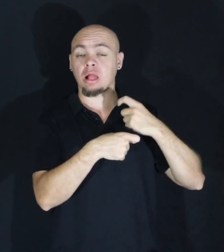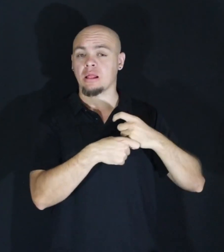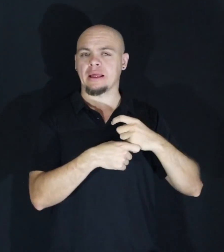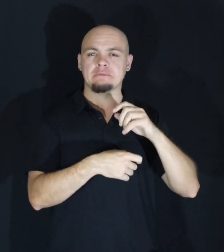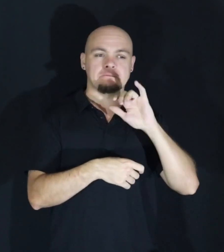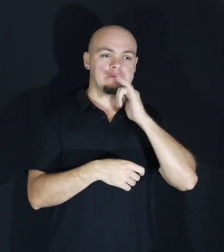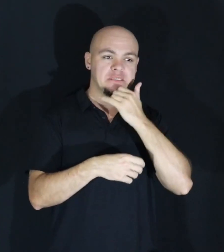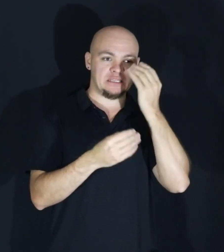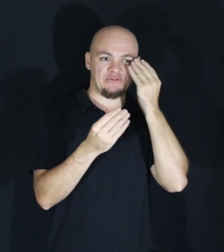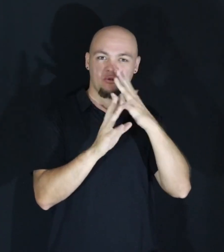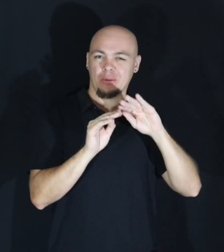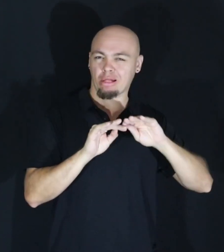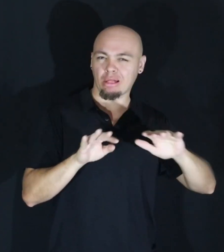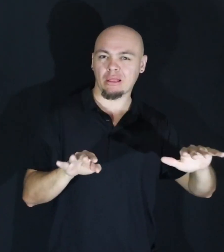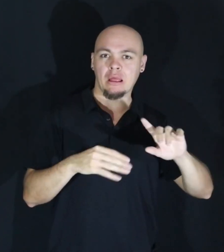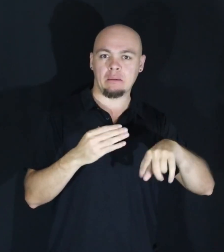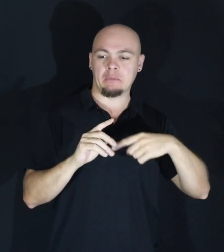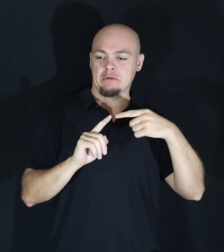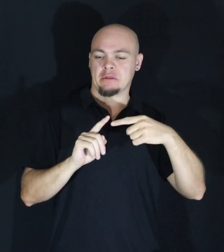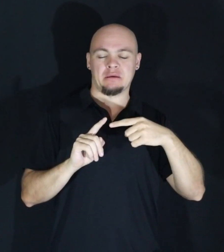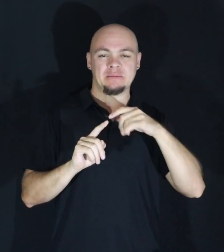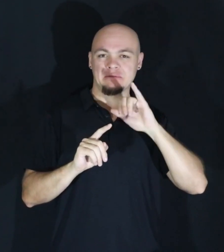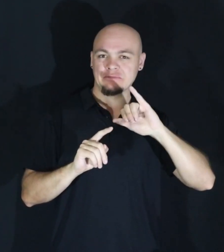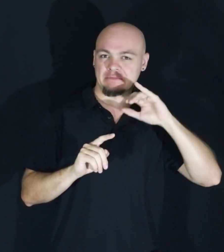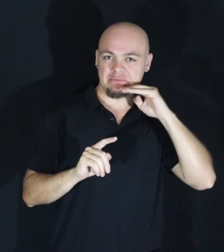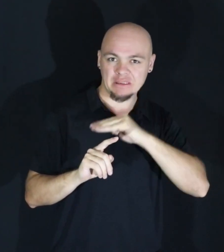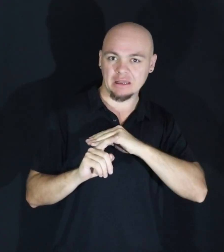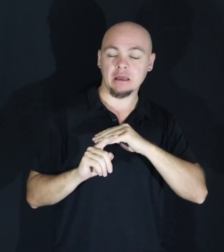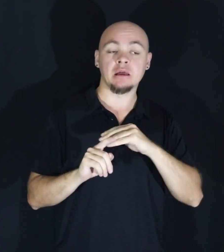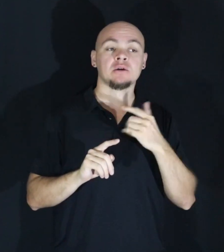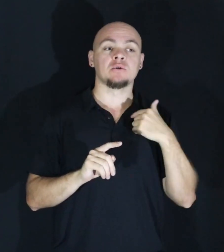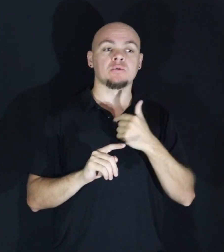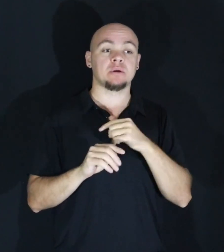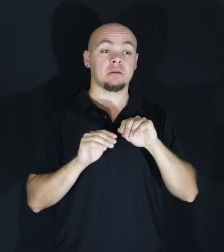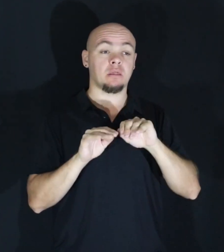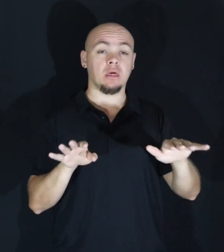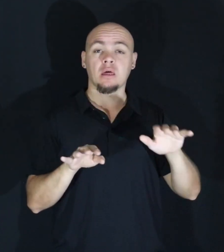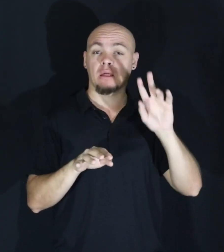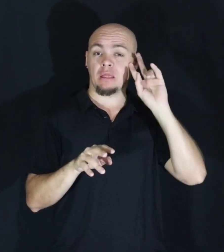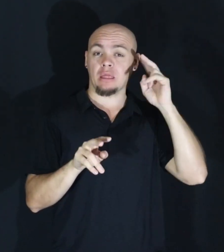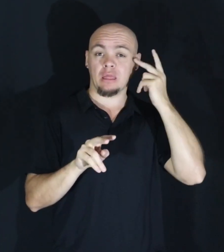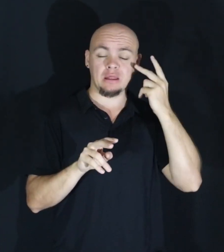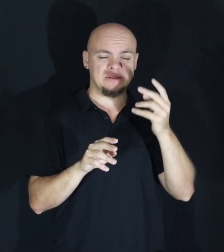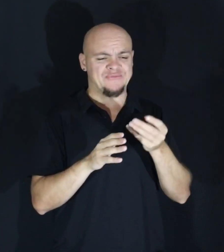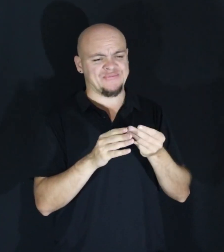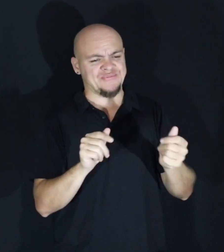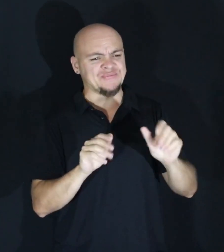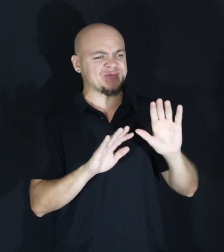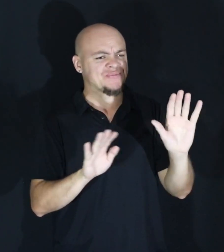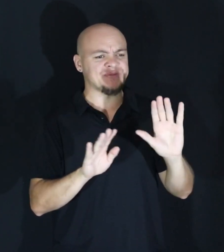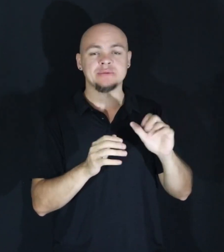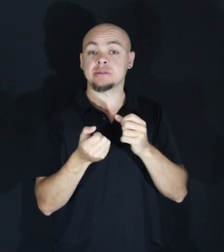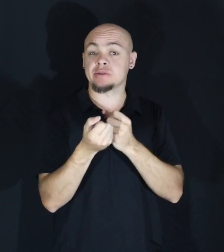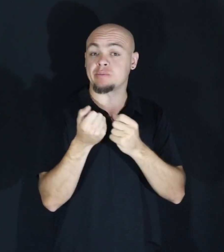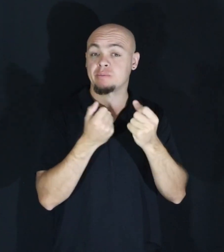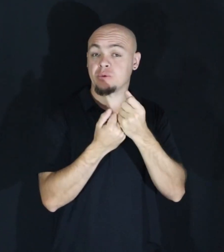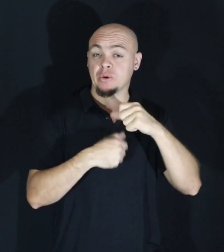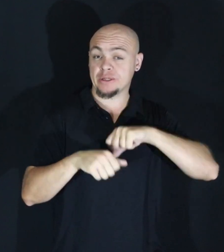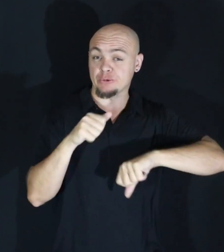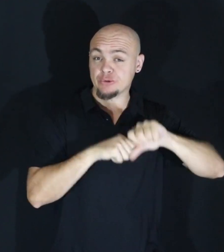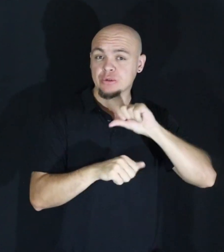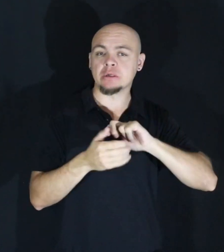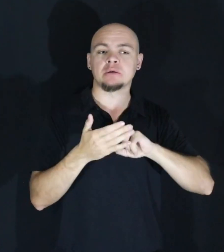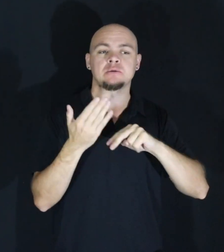By leveraging our platforms to share the truth, debunk myths, and support one another, we can make